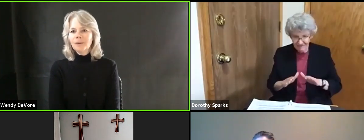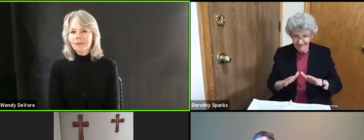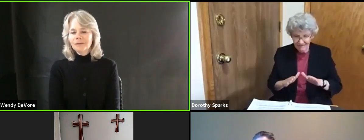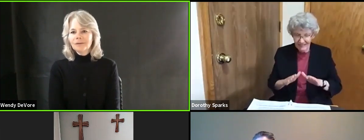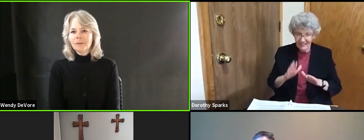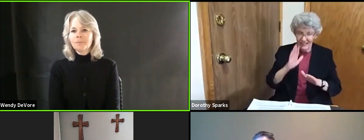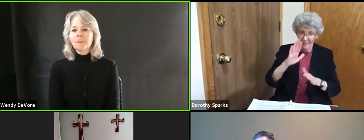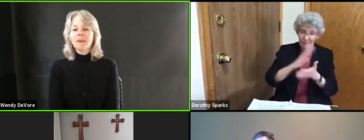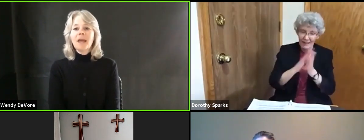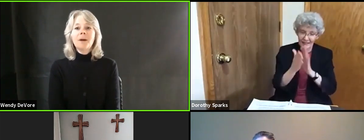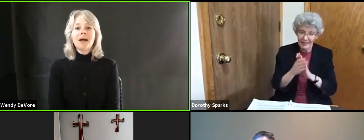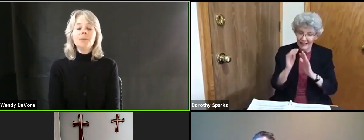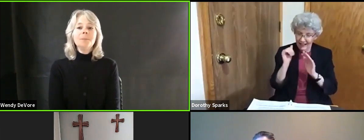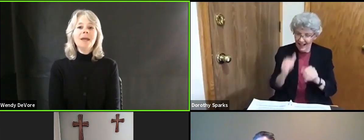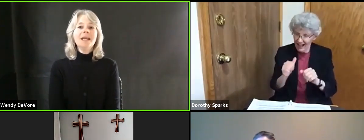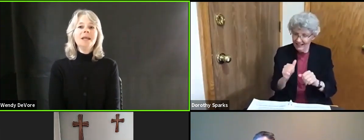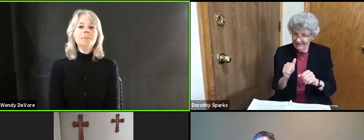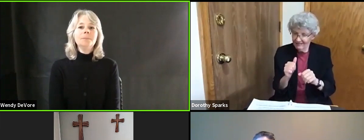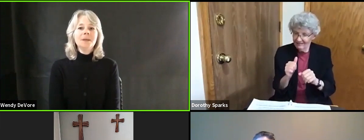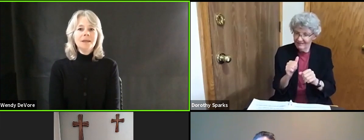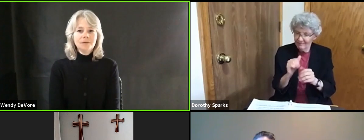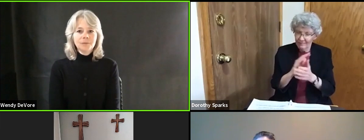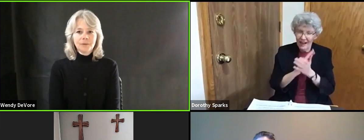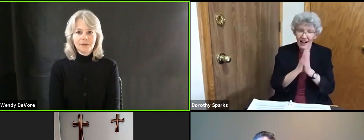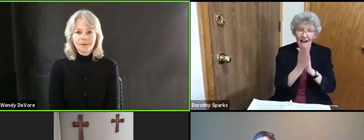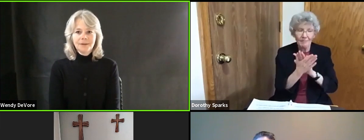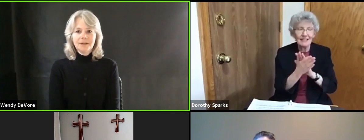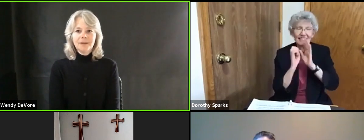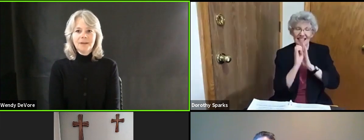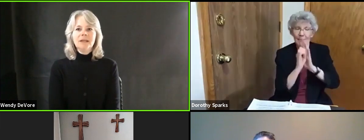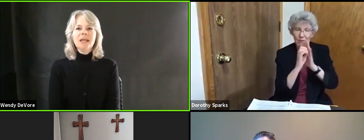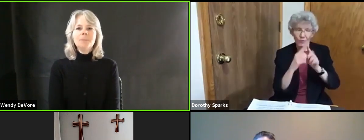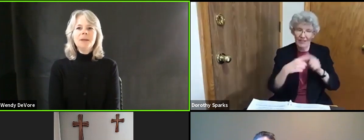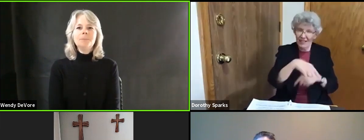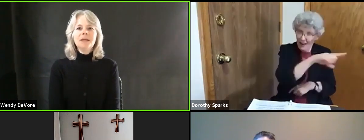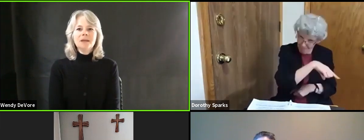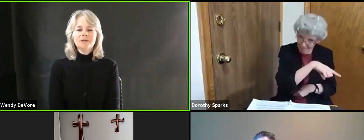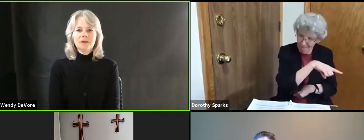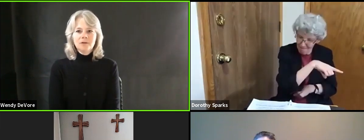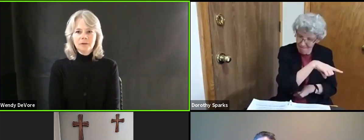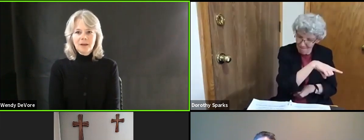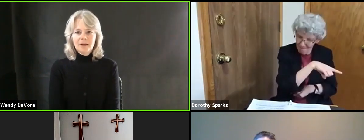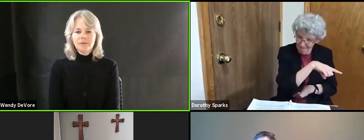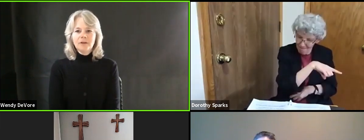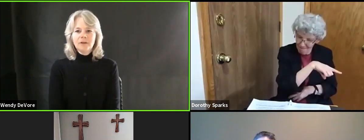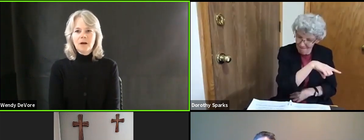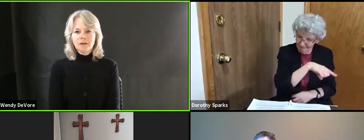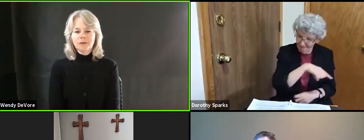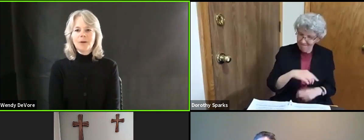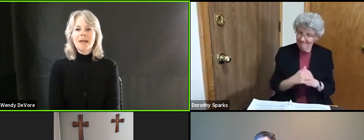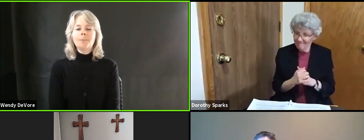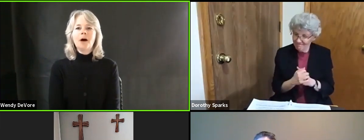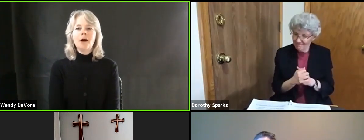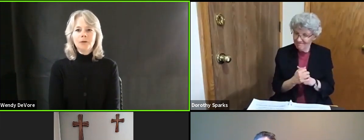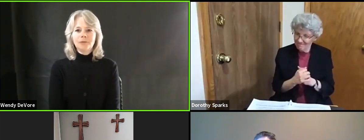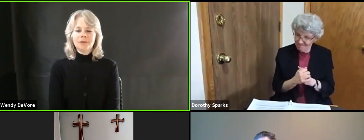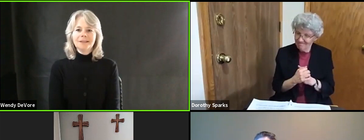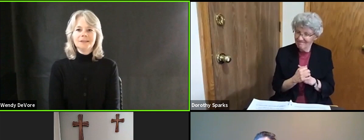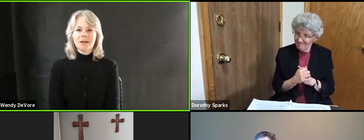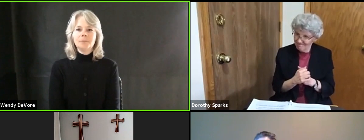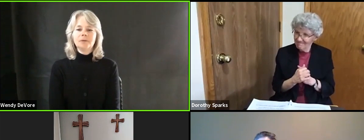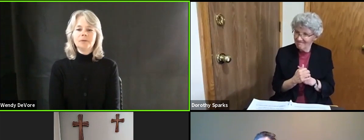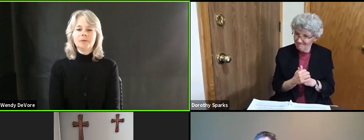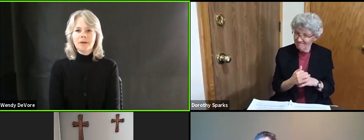them notes, and by remaining peaceful. Keeping peace in your life is also a